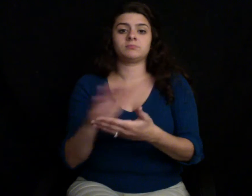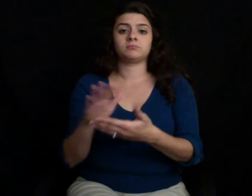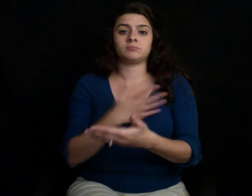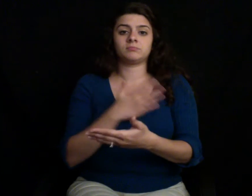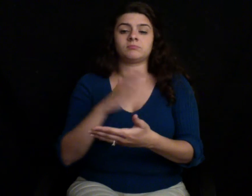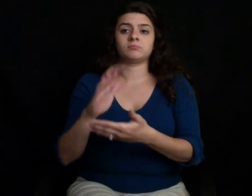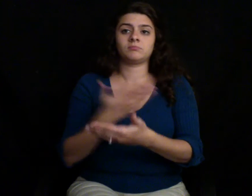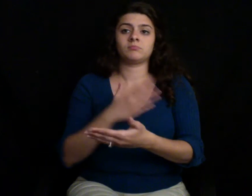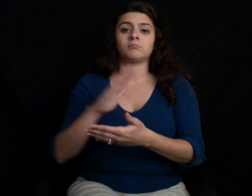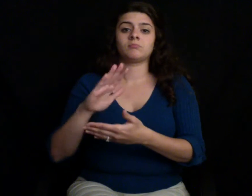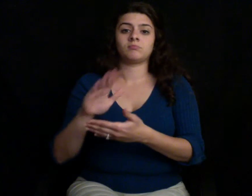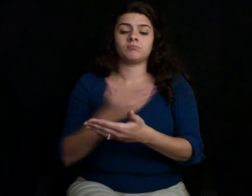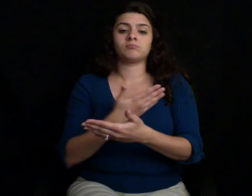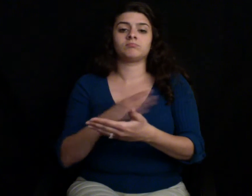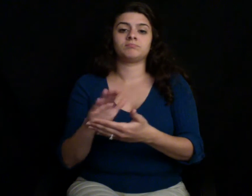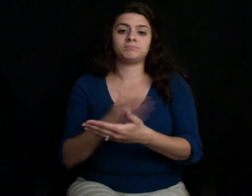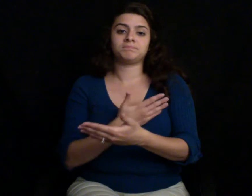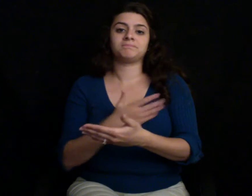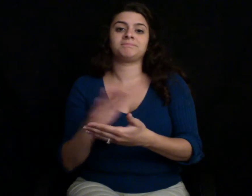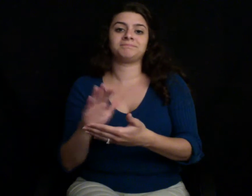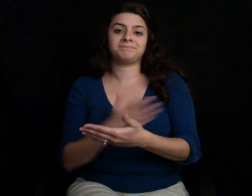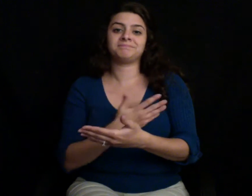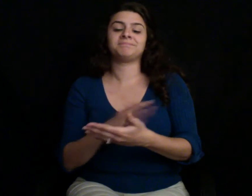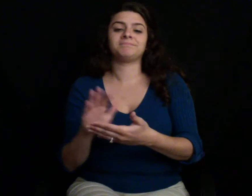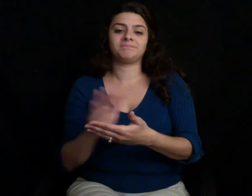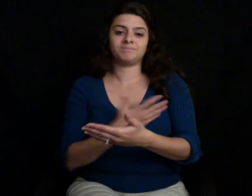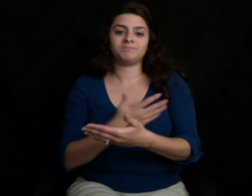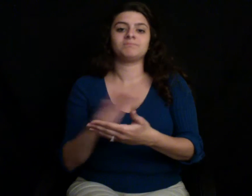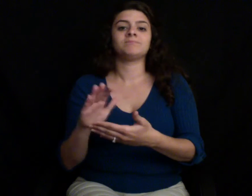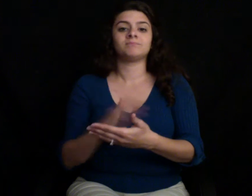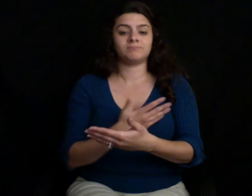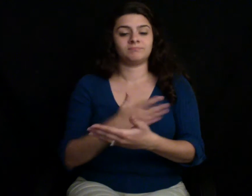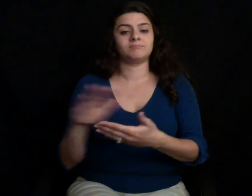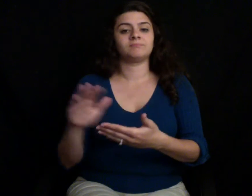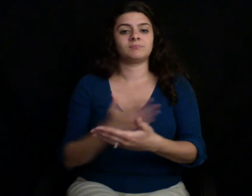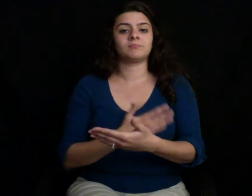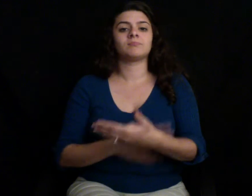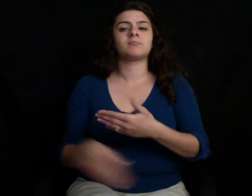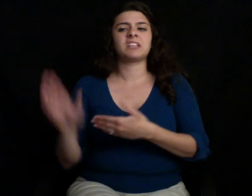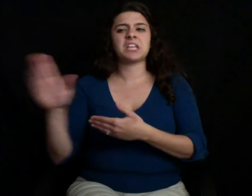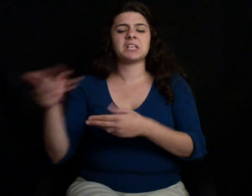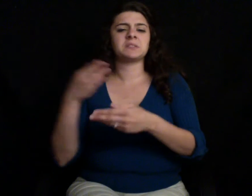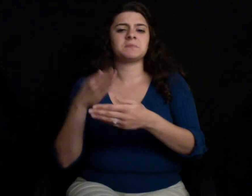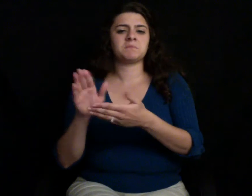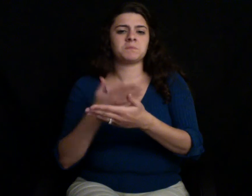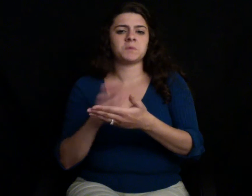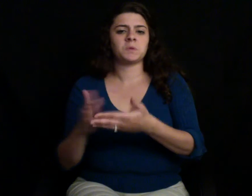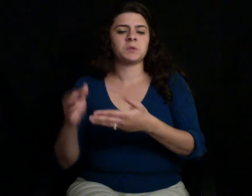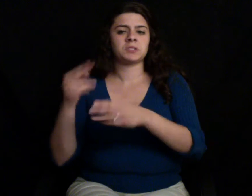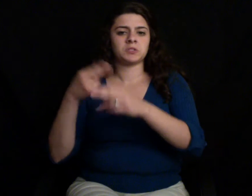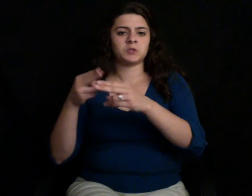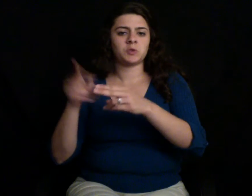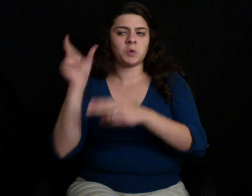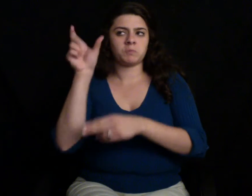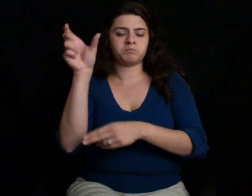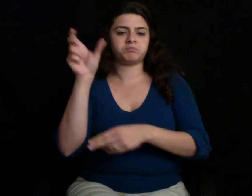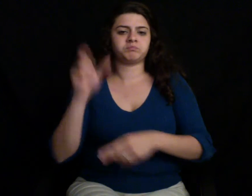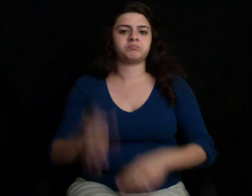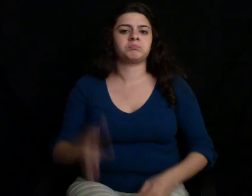that happen to me. See, I make me strong no matter what you do, no matter what you do. Gotta live my life's